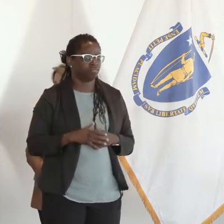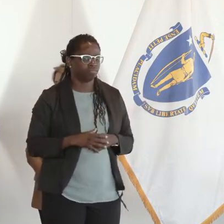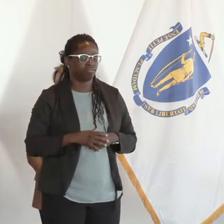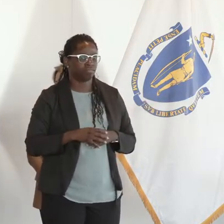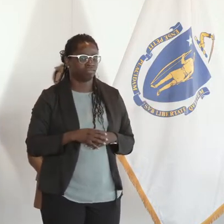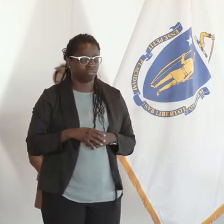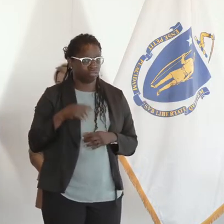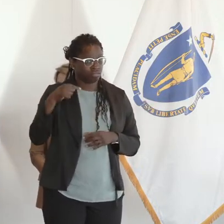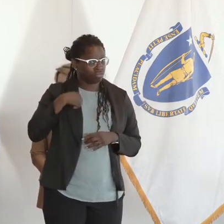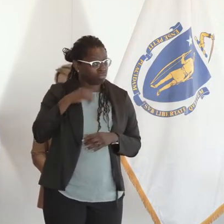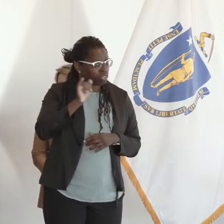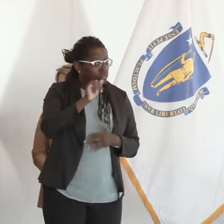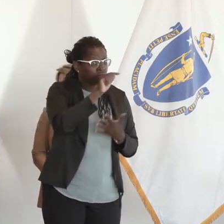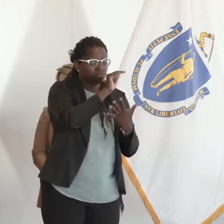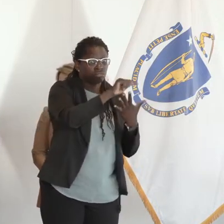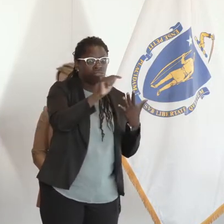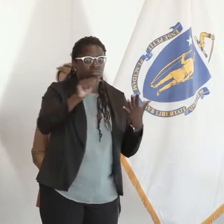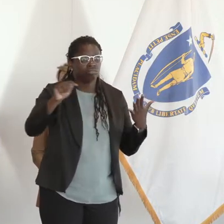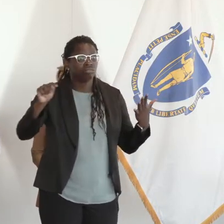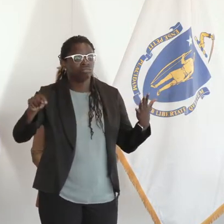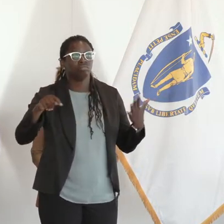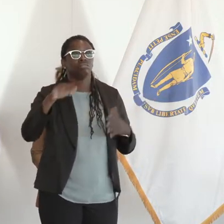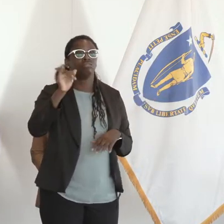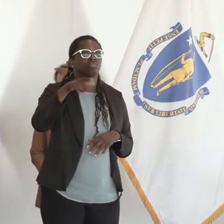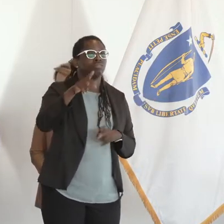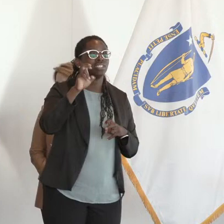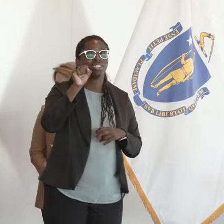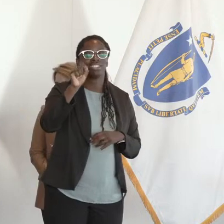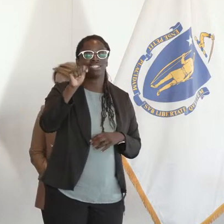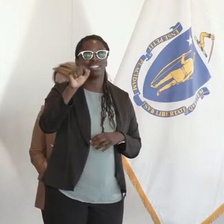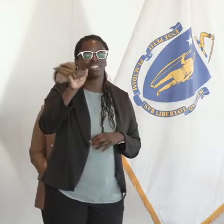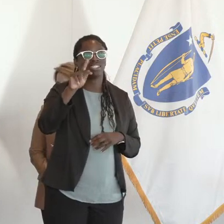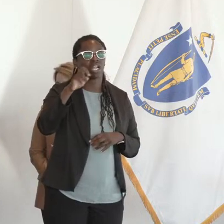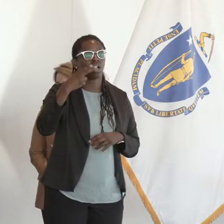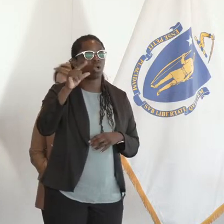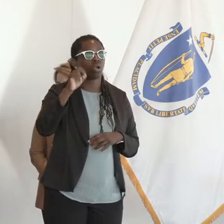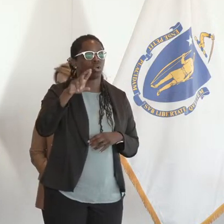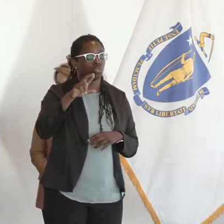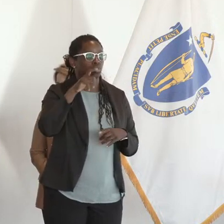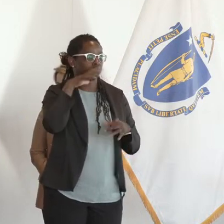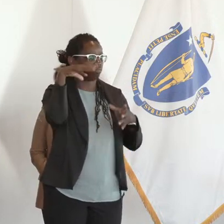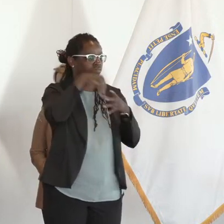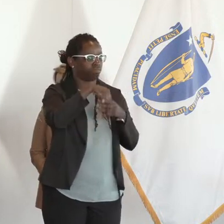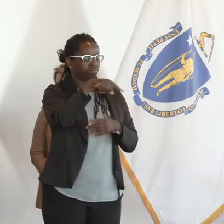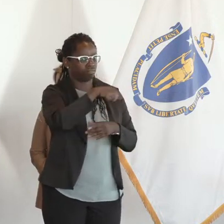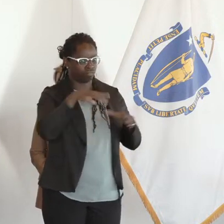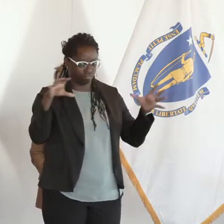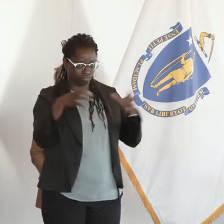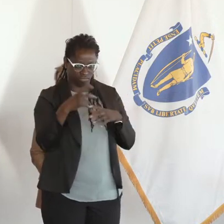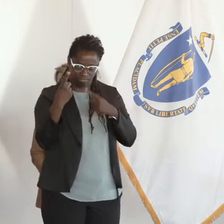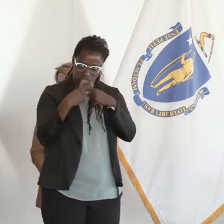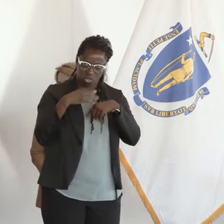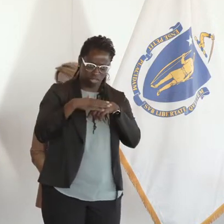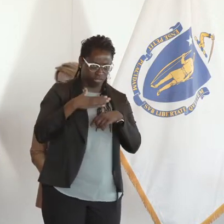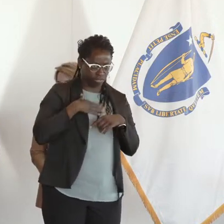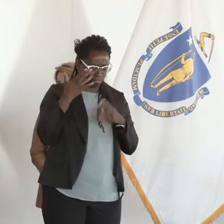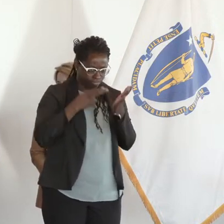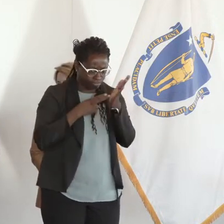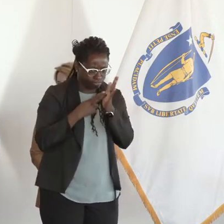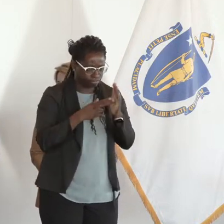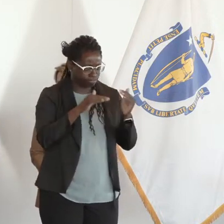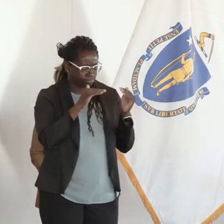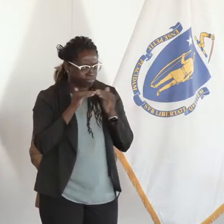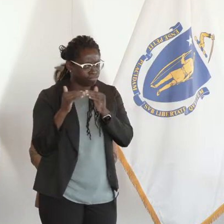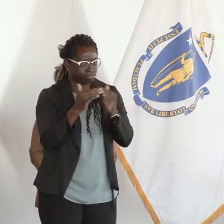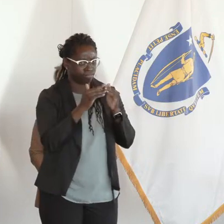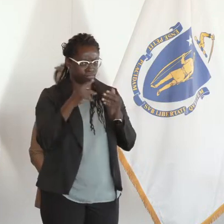and other stakeholders who rely on us to be honest and fair and to care about our planet,